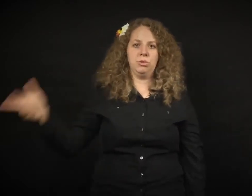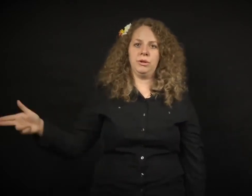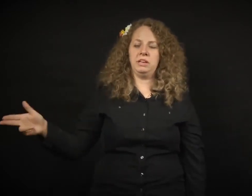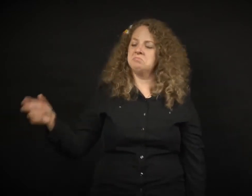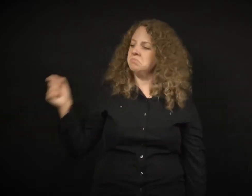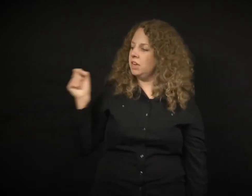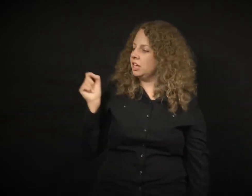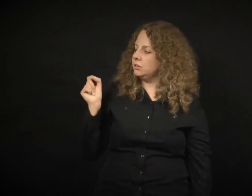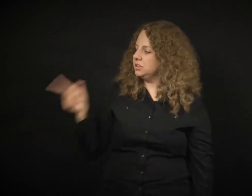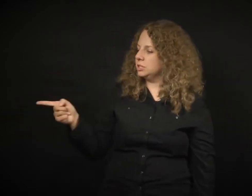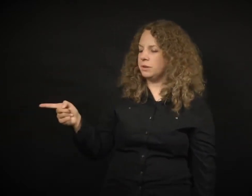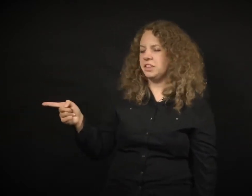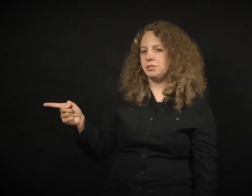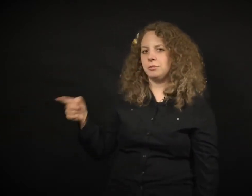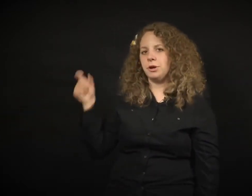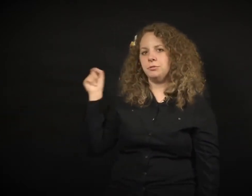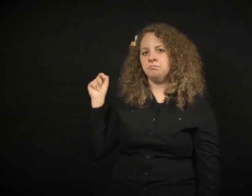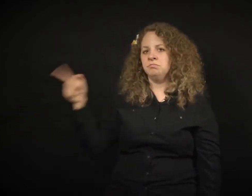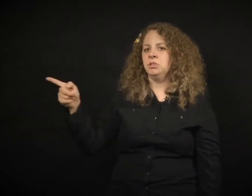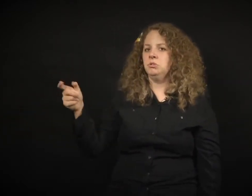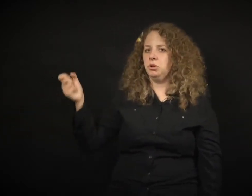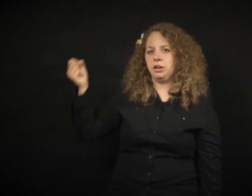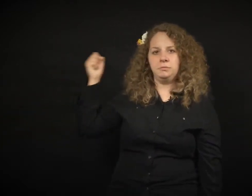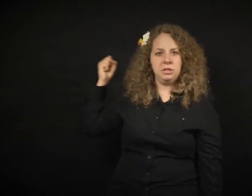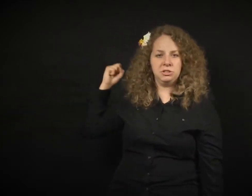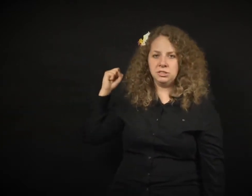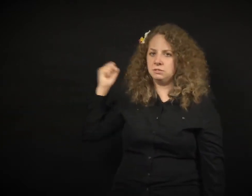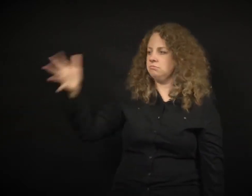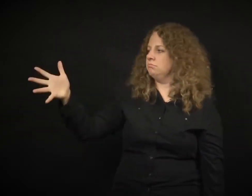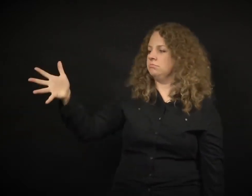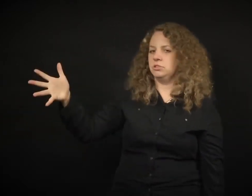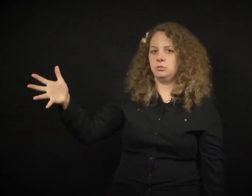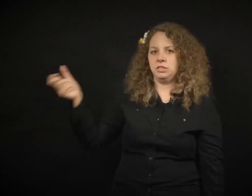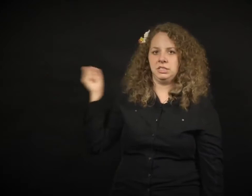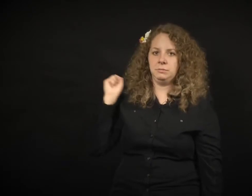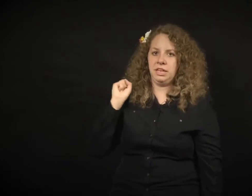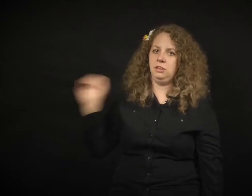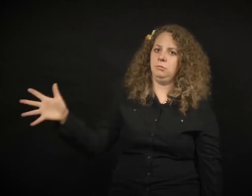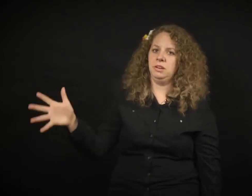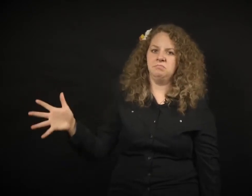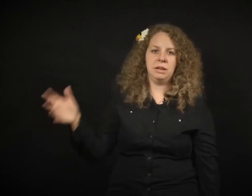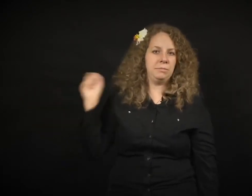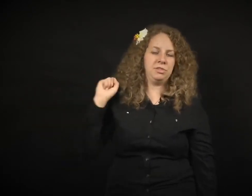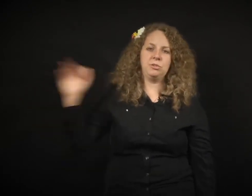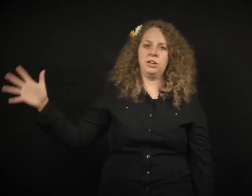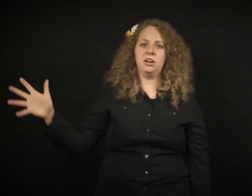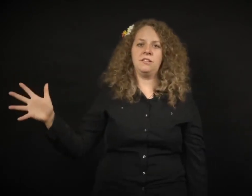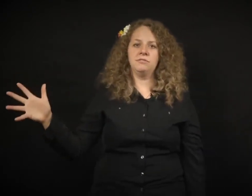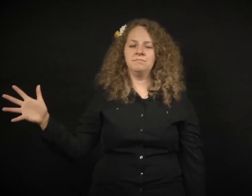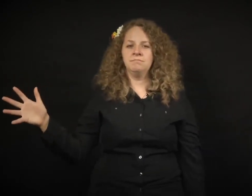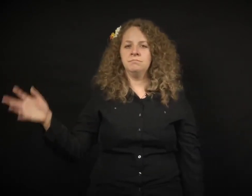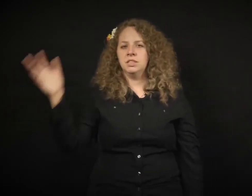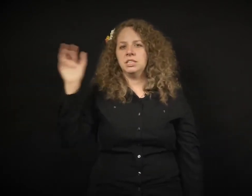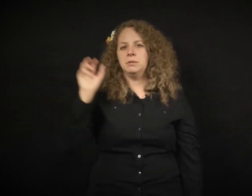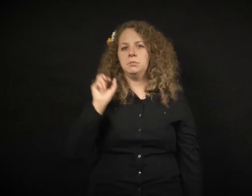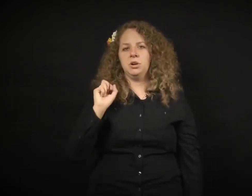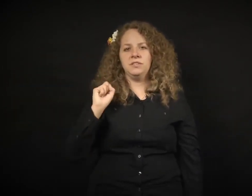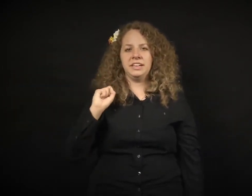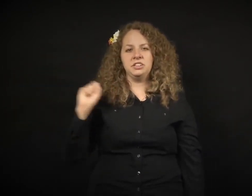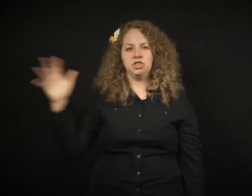throwing it. I can do it this way, throw, or it could be just thrusting my hand open and throwing it off. This can be more of like a